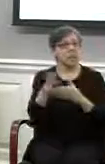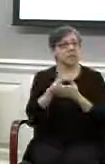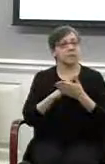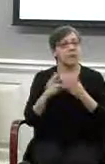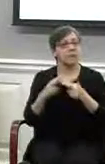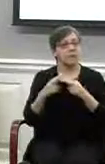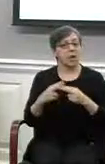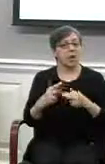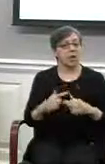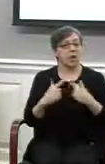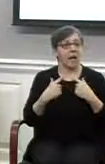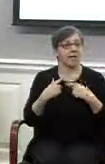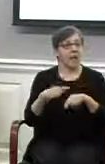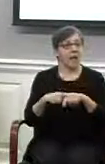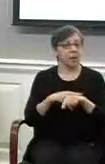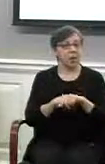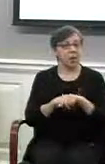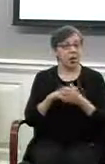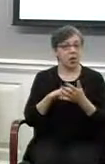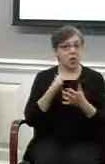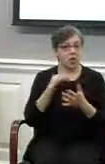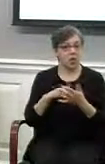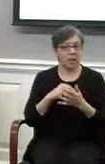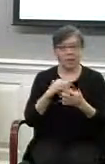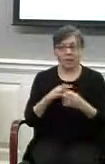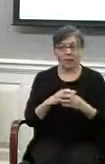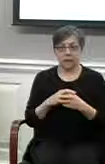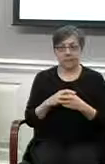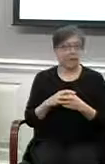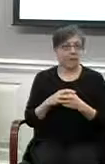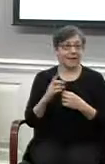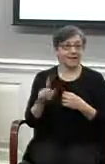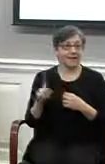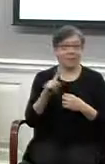it's just lived experience. They know human rights.